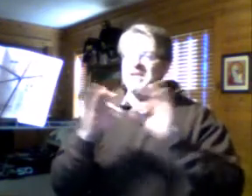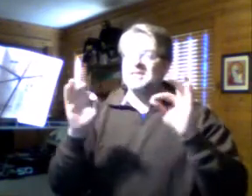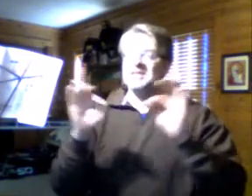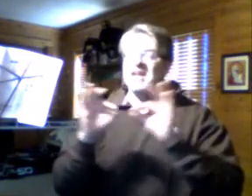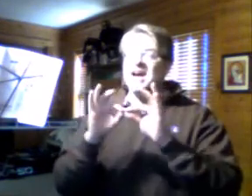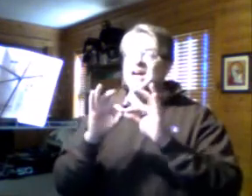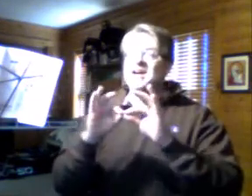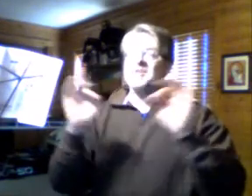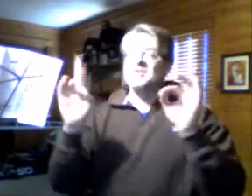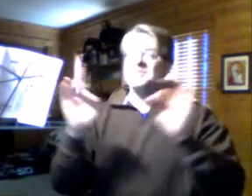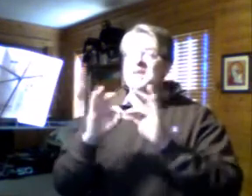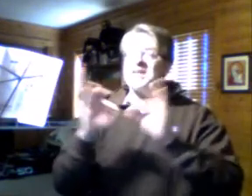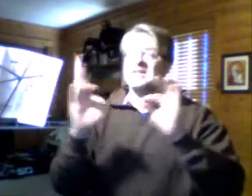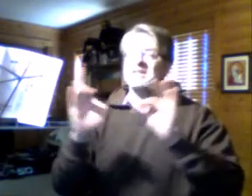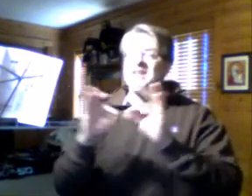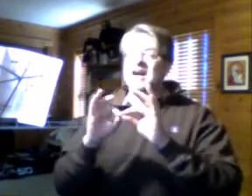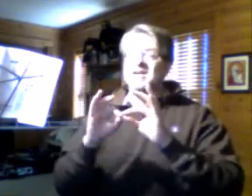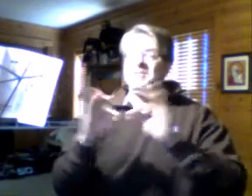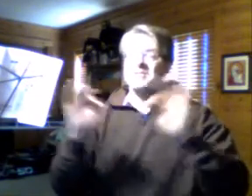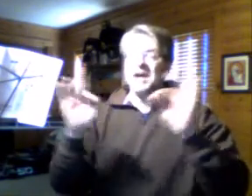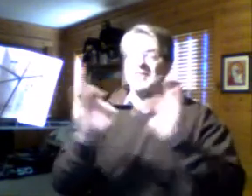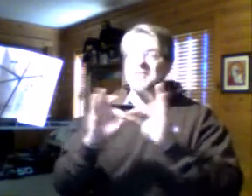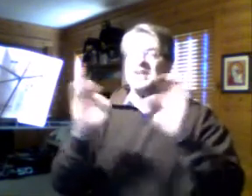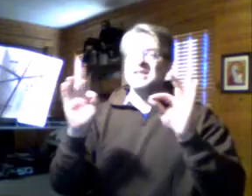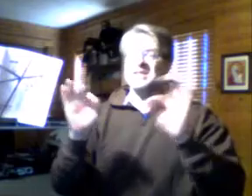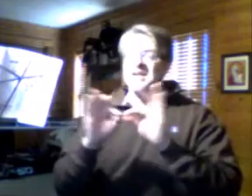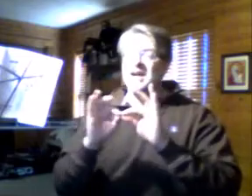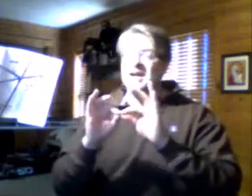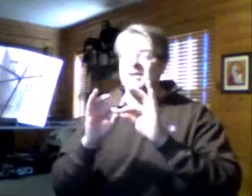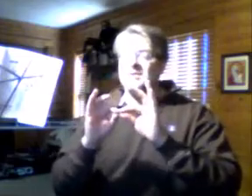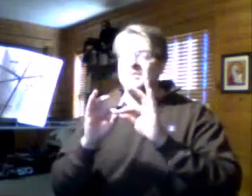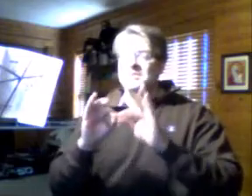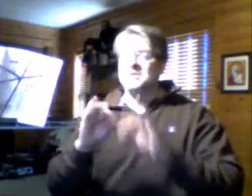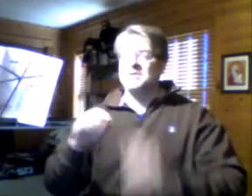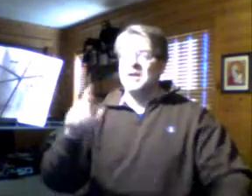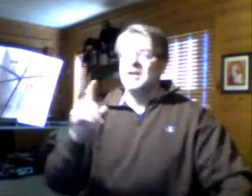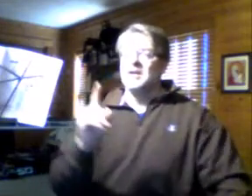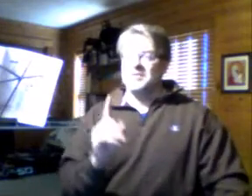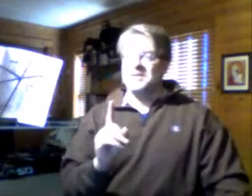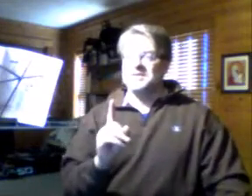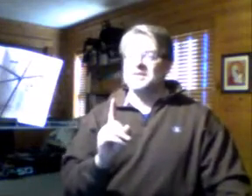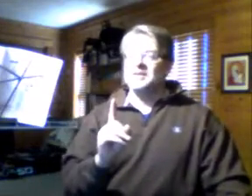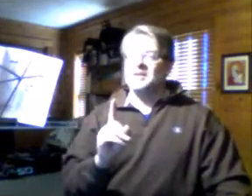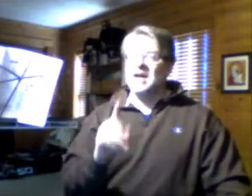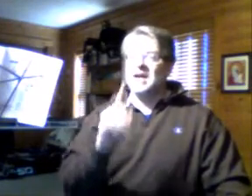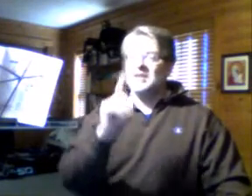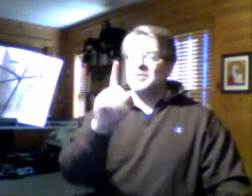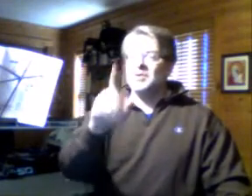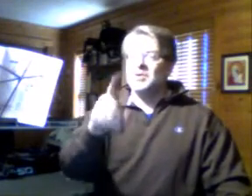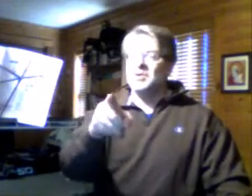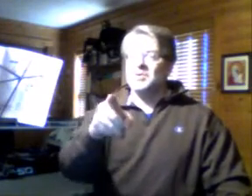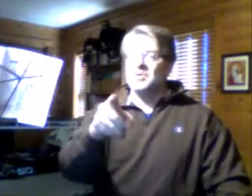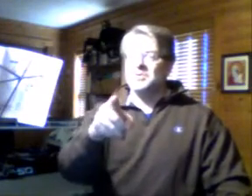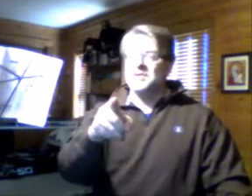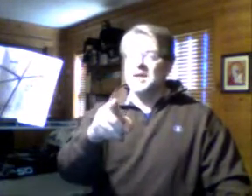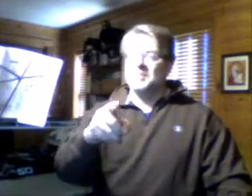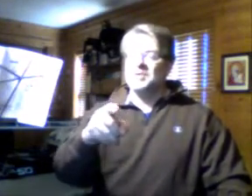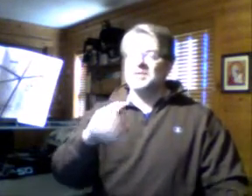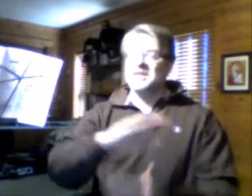it count, make it count, make it count. This little light of yours brings